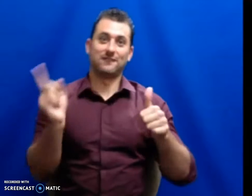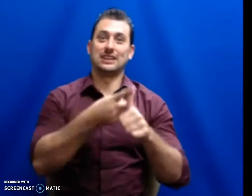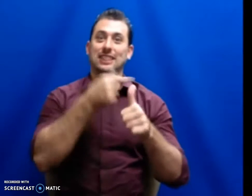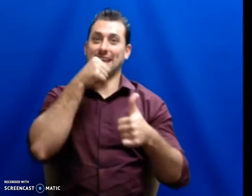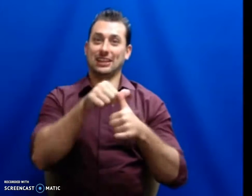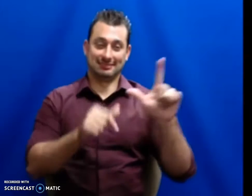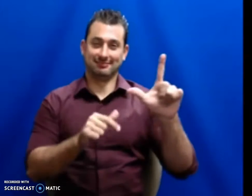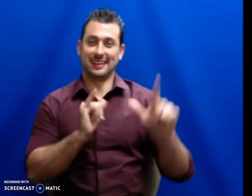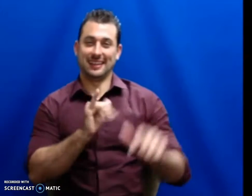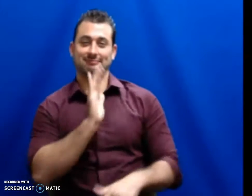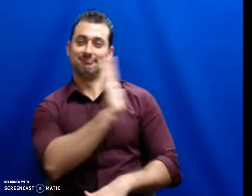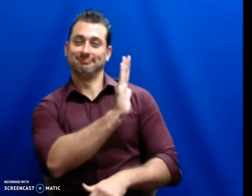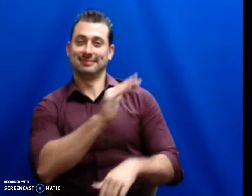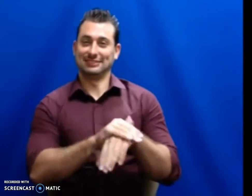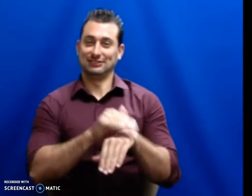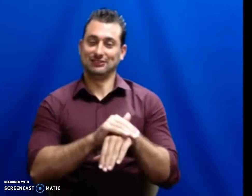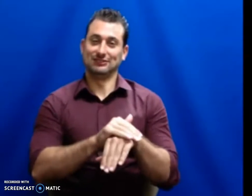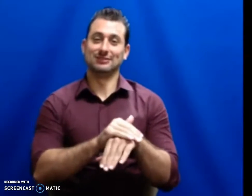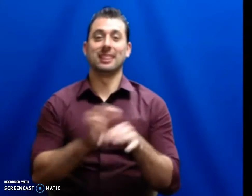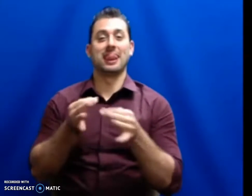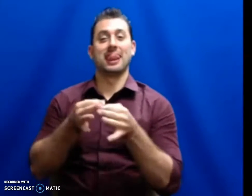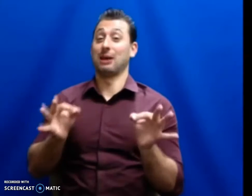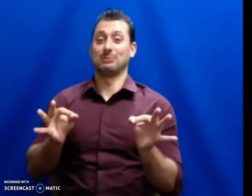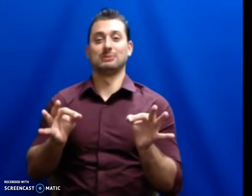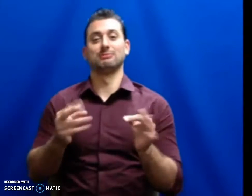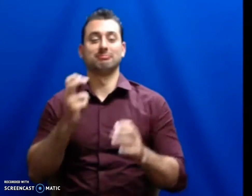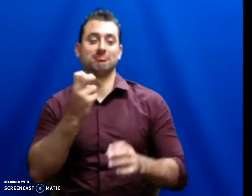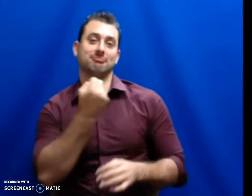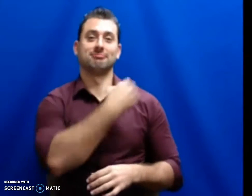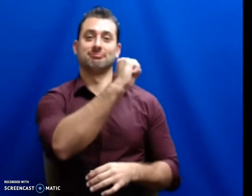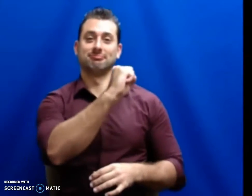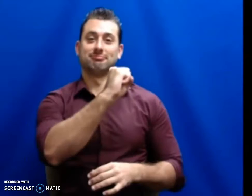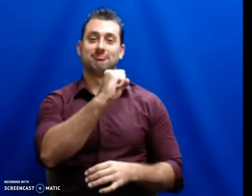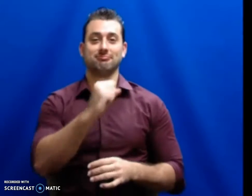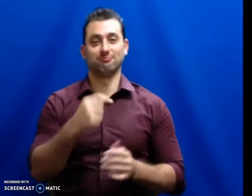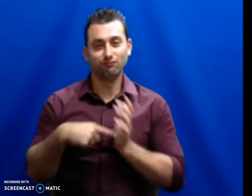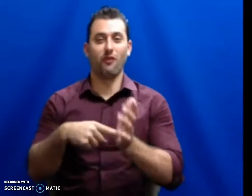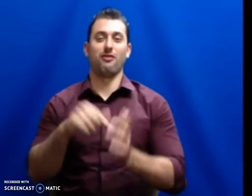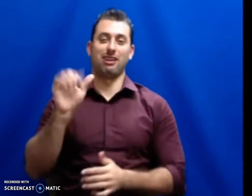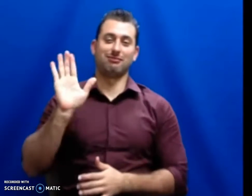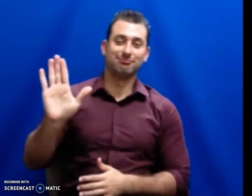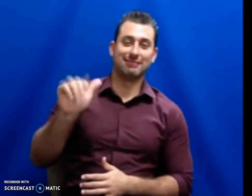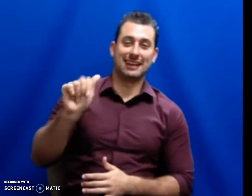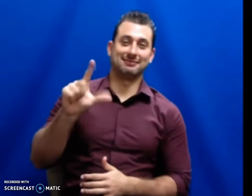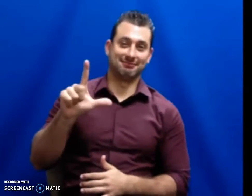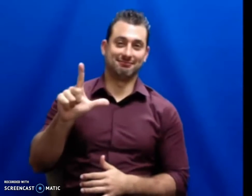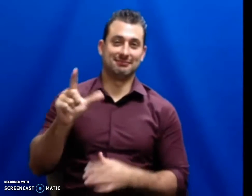has a L, and one of them has a different hand shape. Using the one without the L has a little bit more deaf culture connected to it, because the L